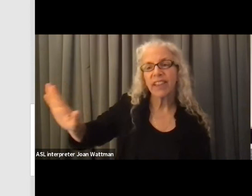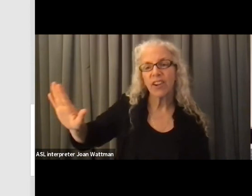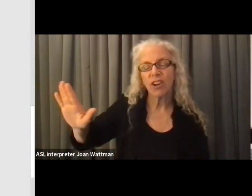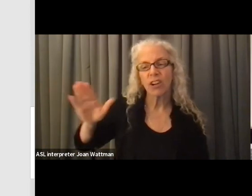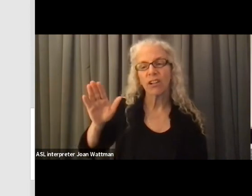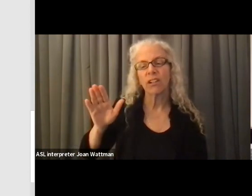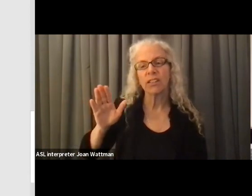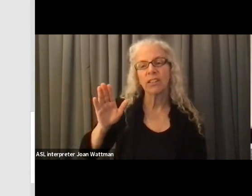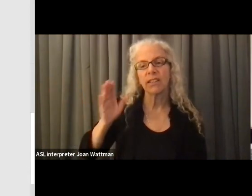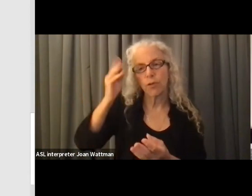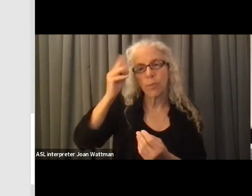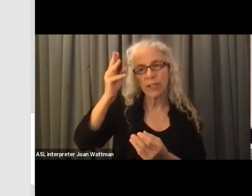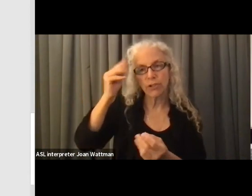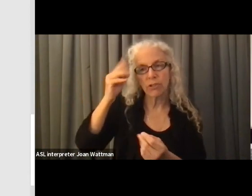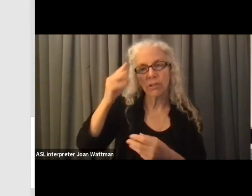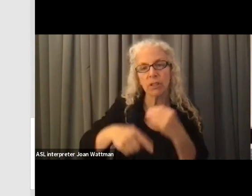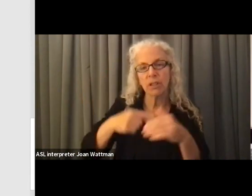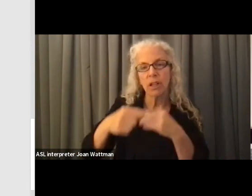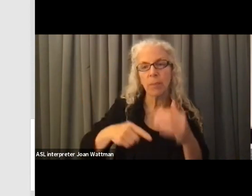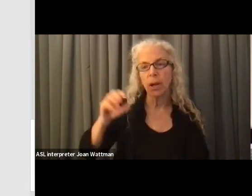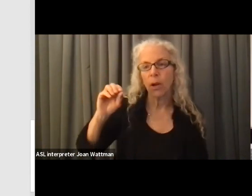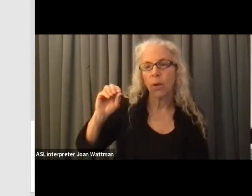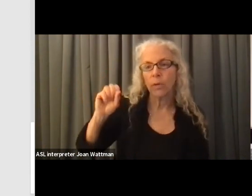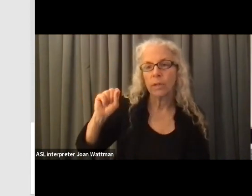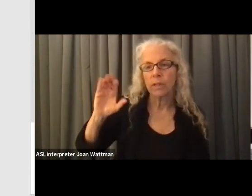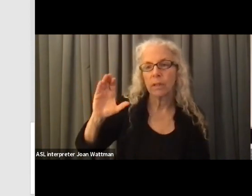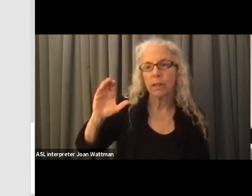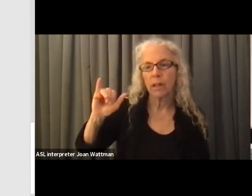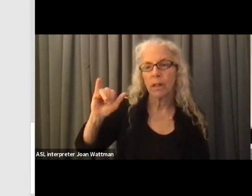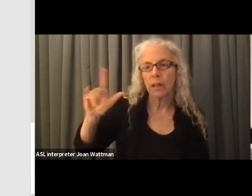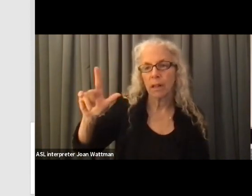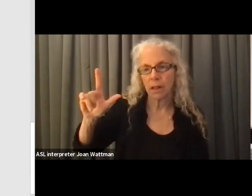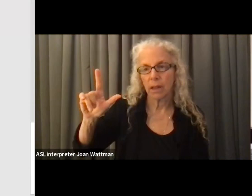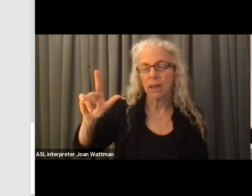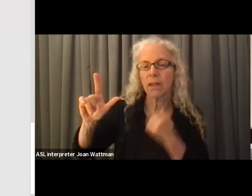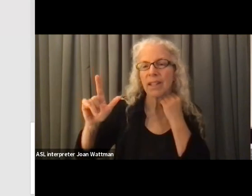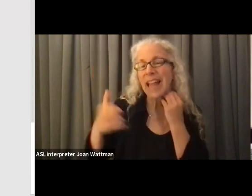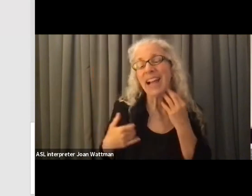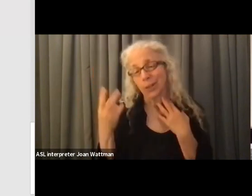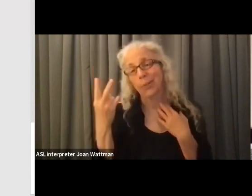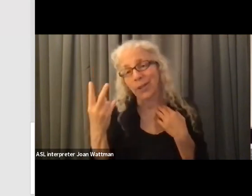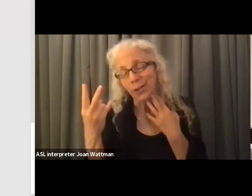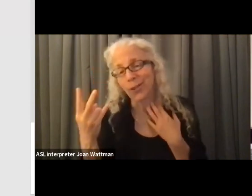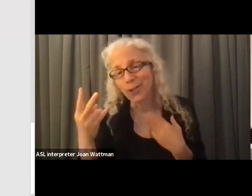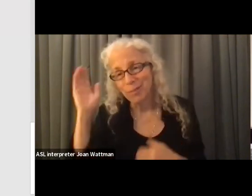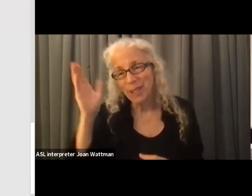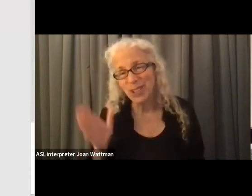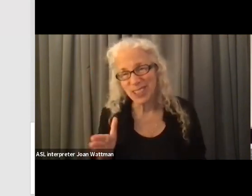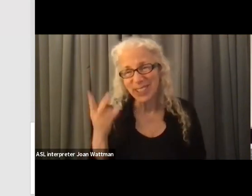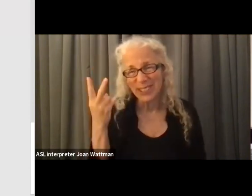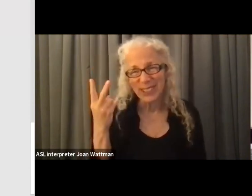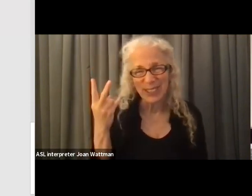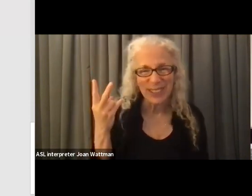speaker presented to us about the OSIL program. Guest speakers, there were two.